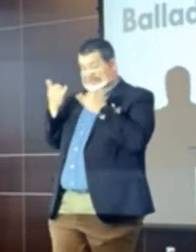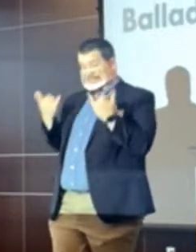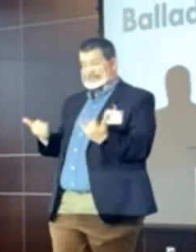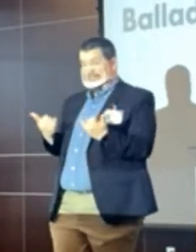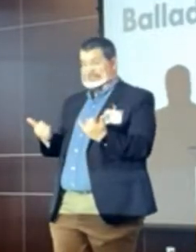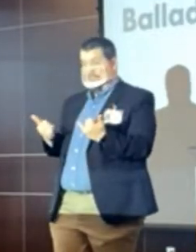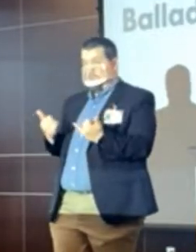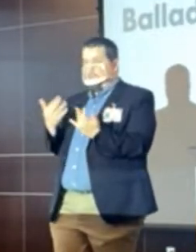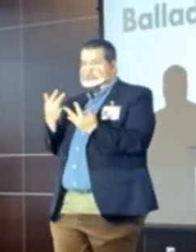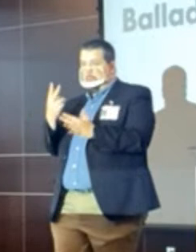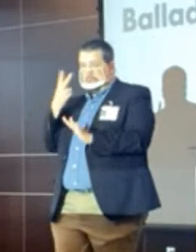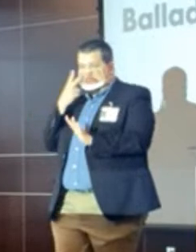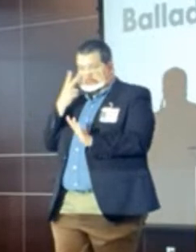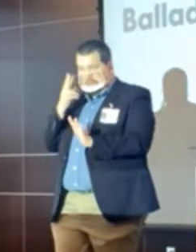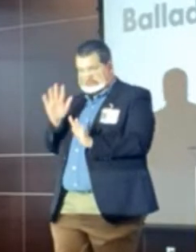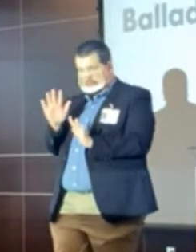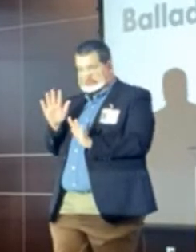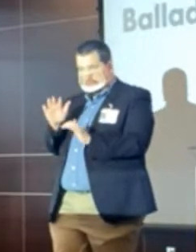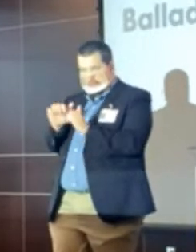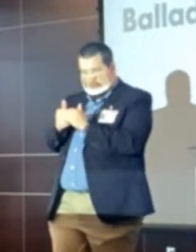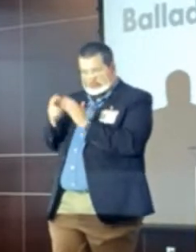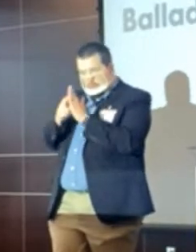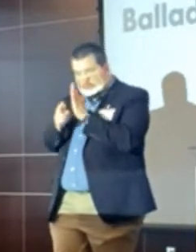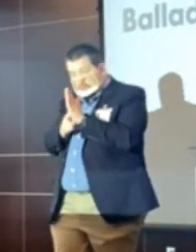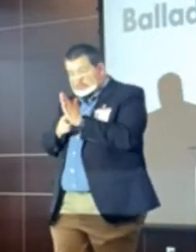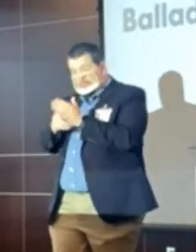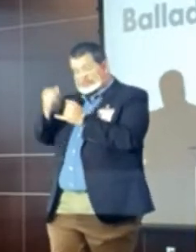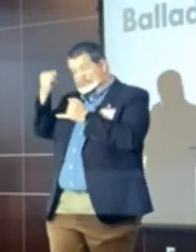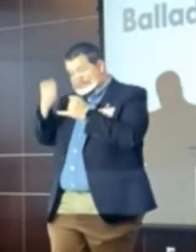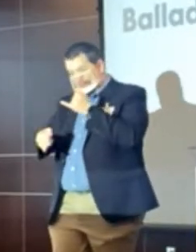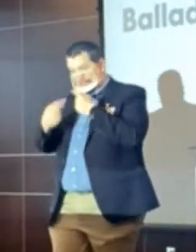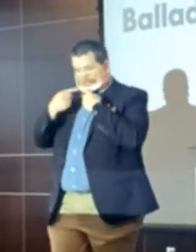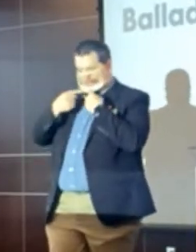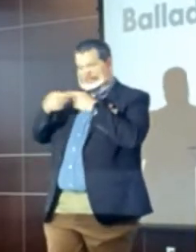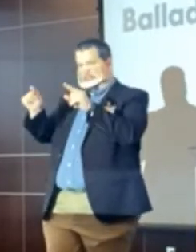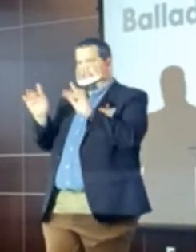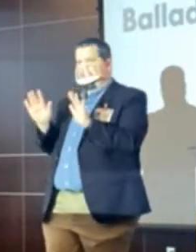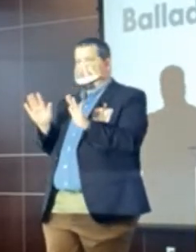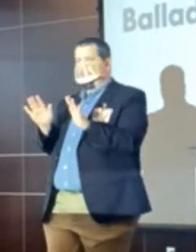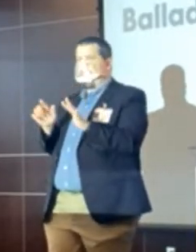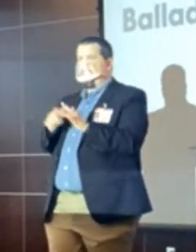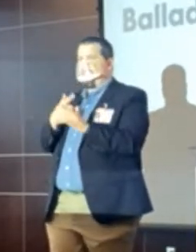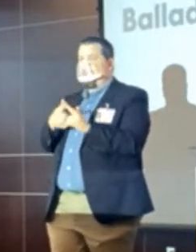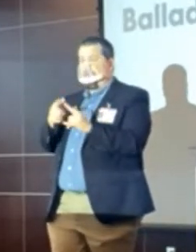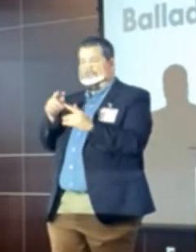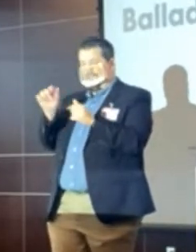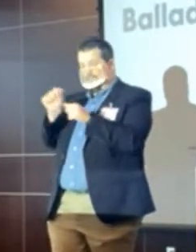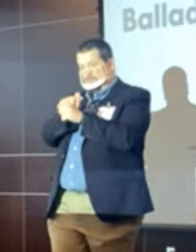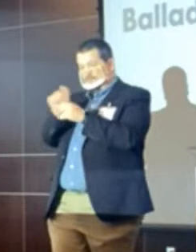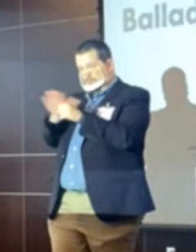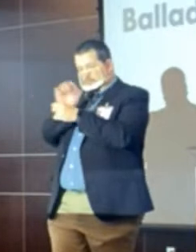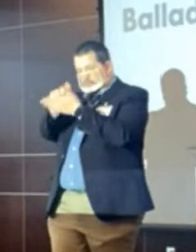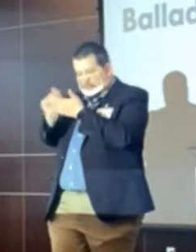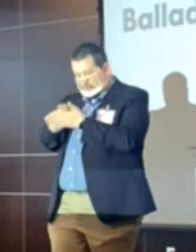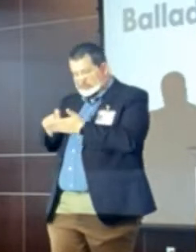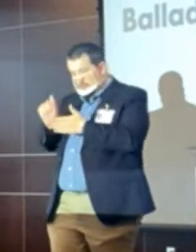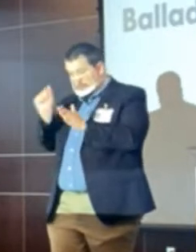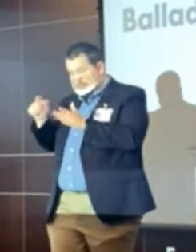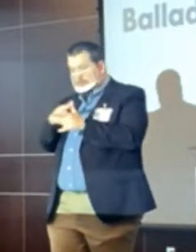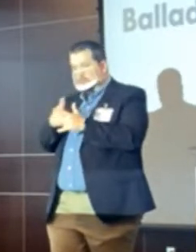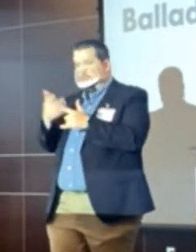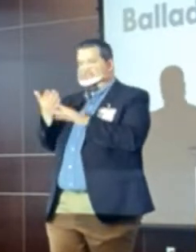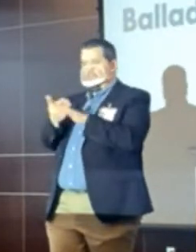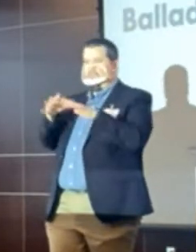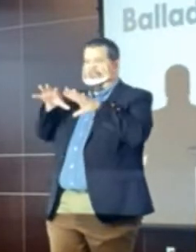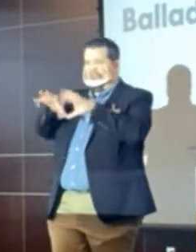now, we're going to wait and see how the rules are finalized and completely written before we take